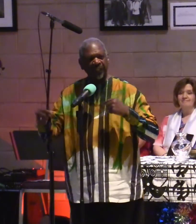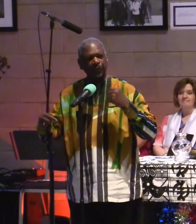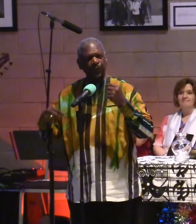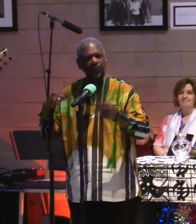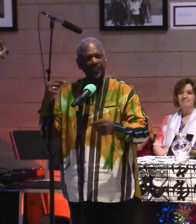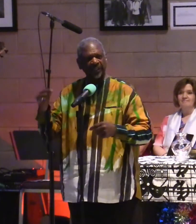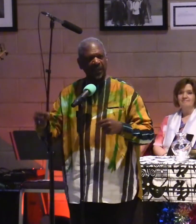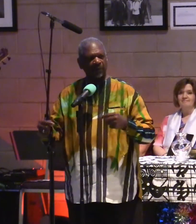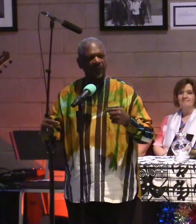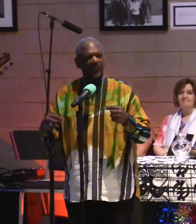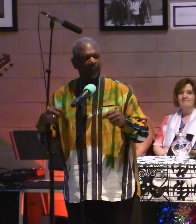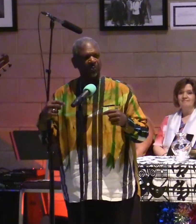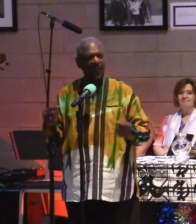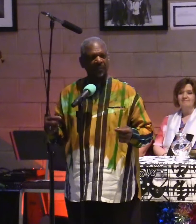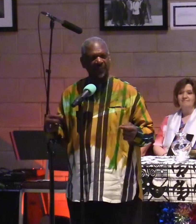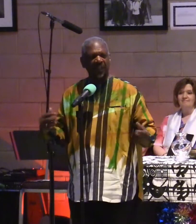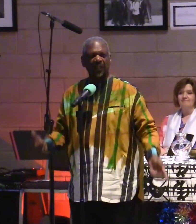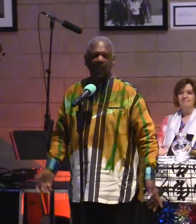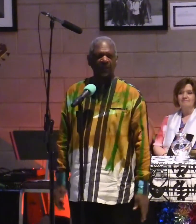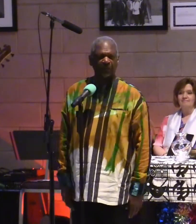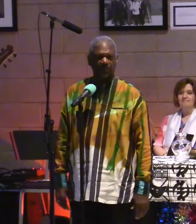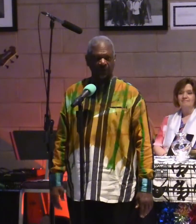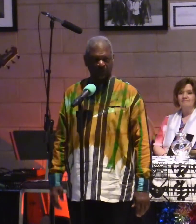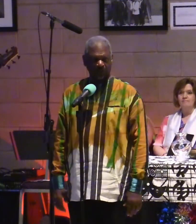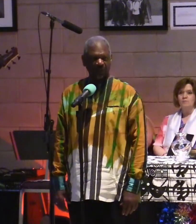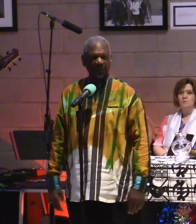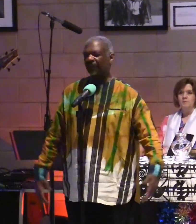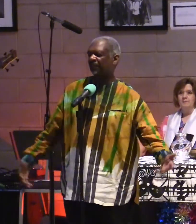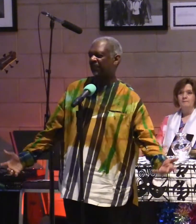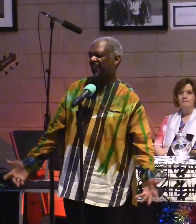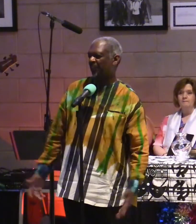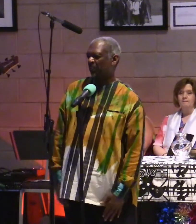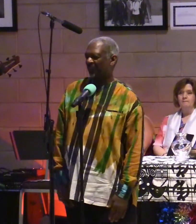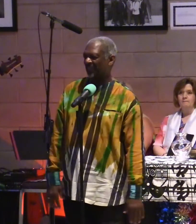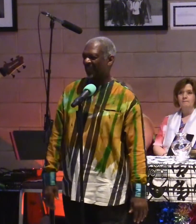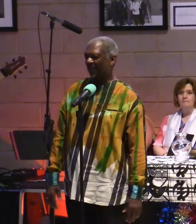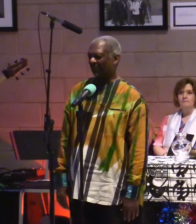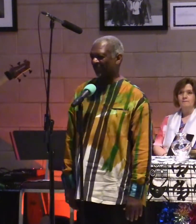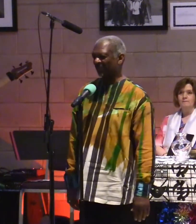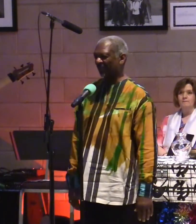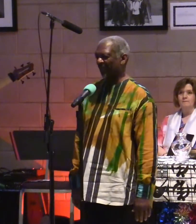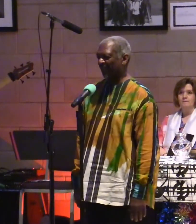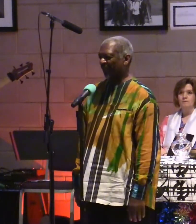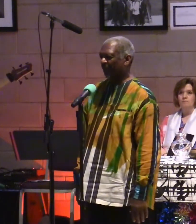And to get through this stuff, sometimes it's uncomfortable when you have to face some of your